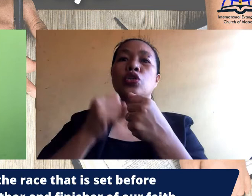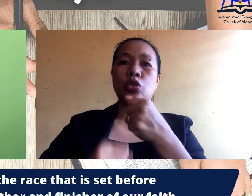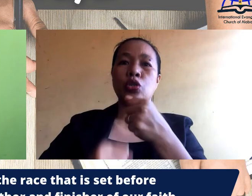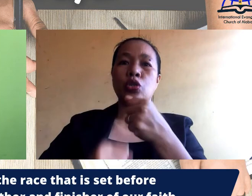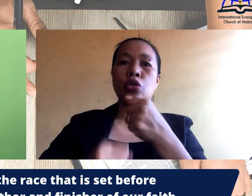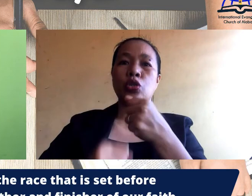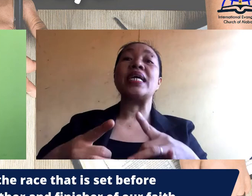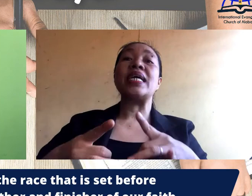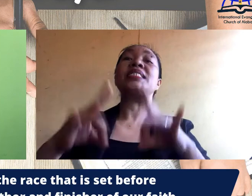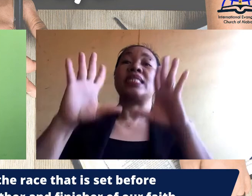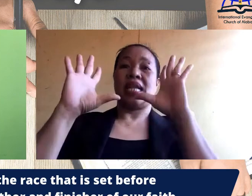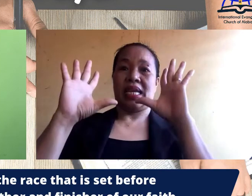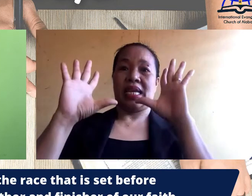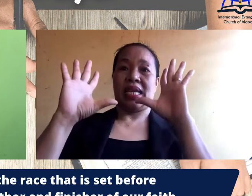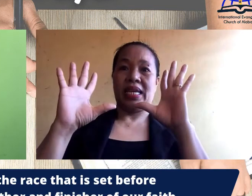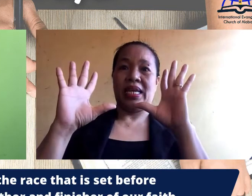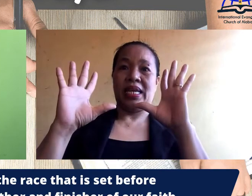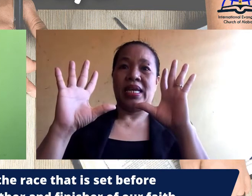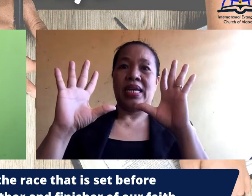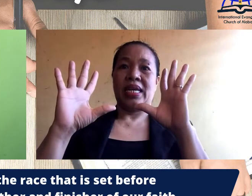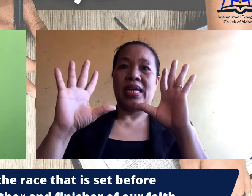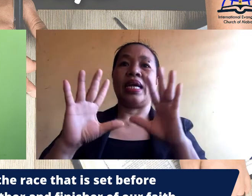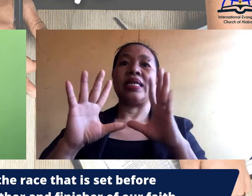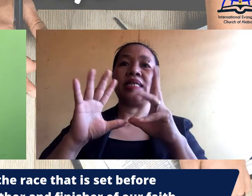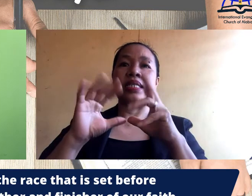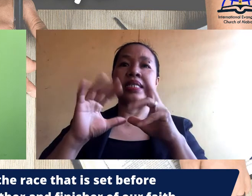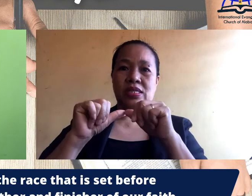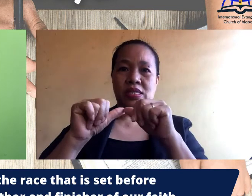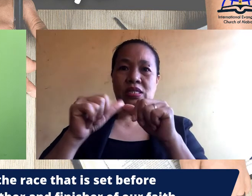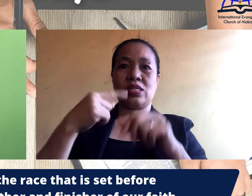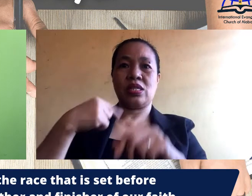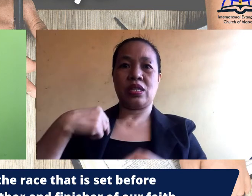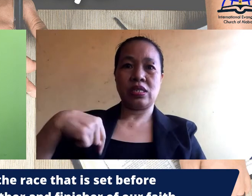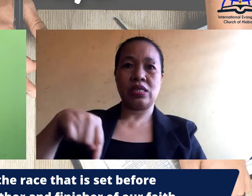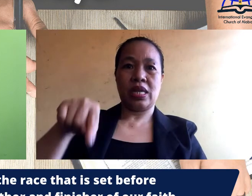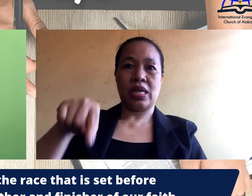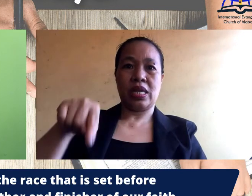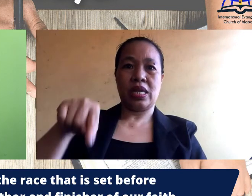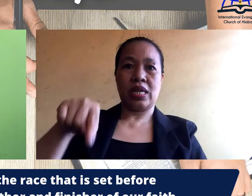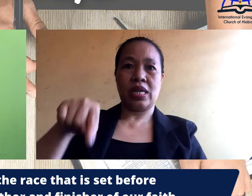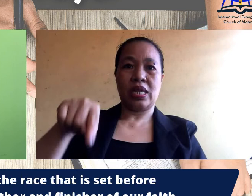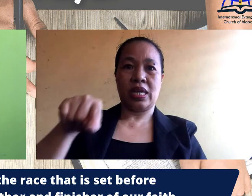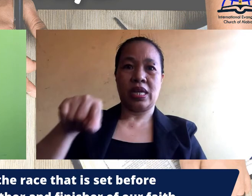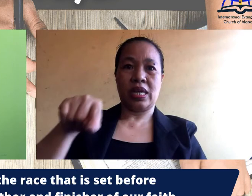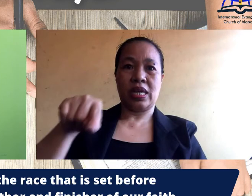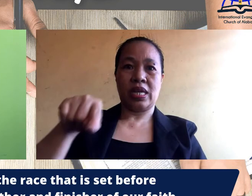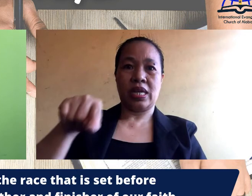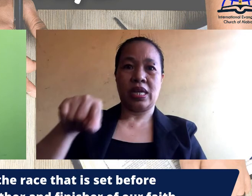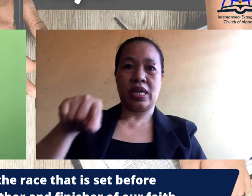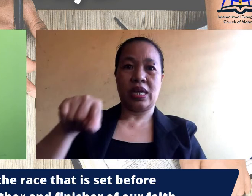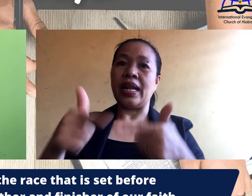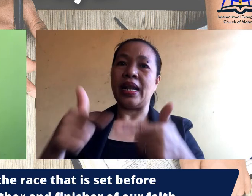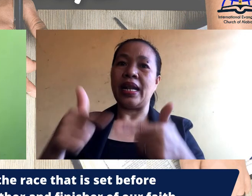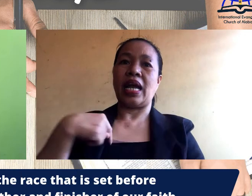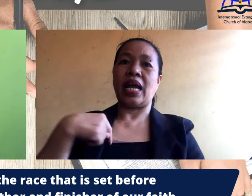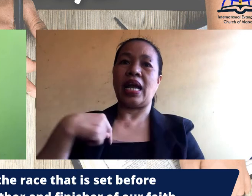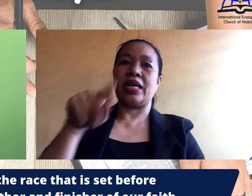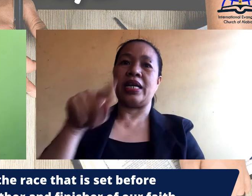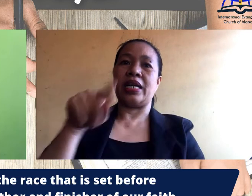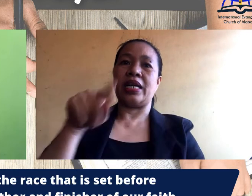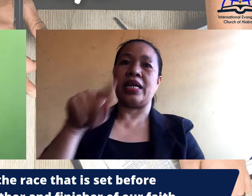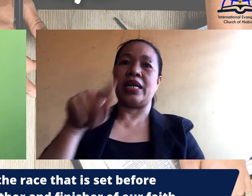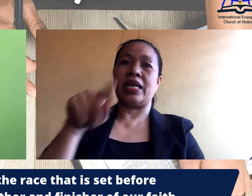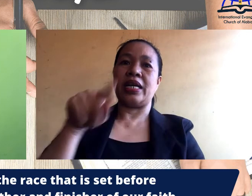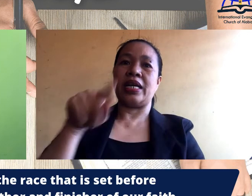let us run with endurance the race that is set before us, looking unto Jesus,